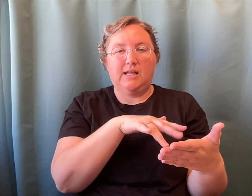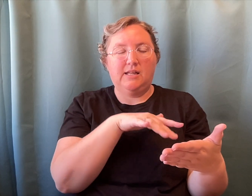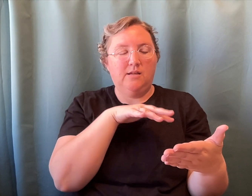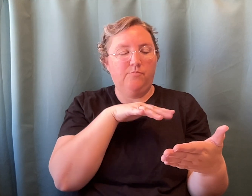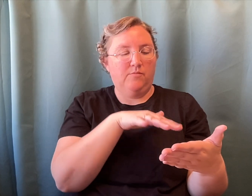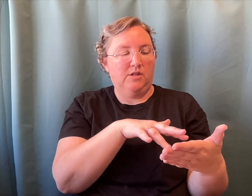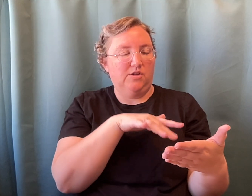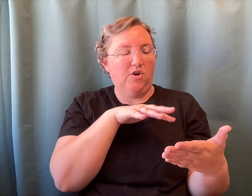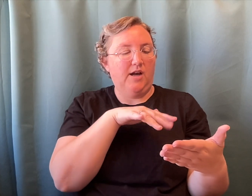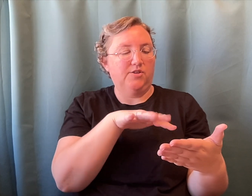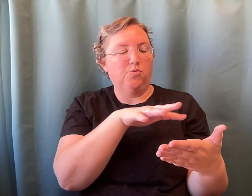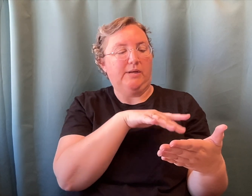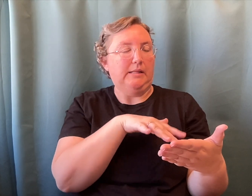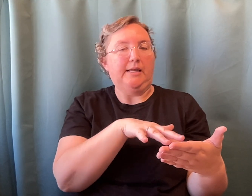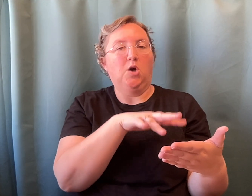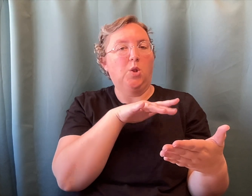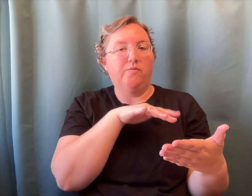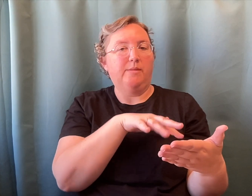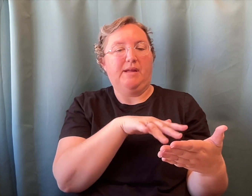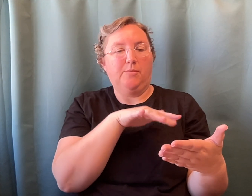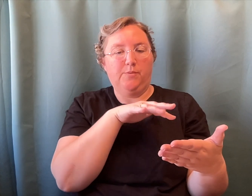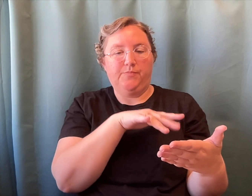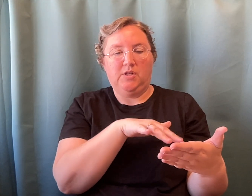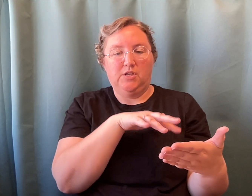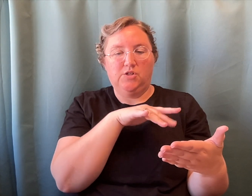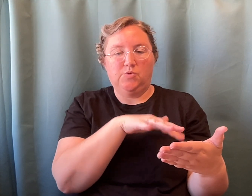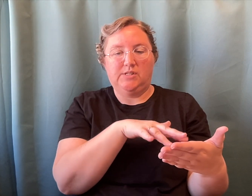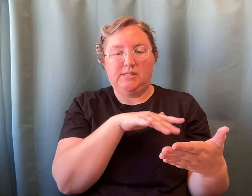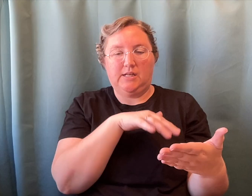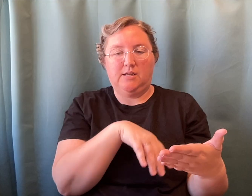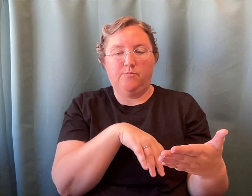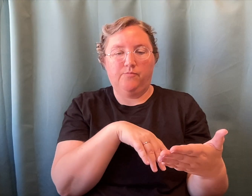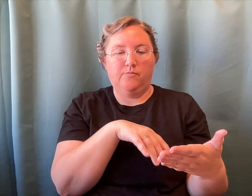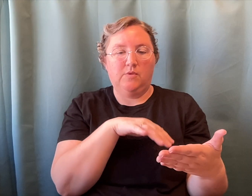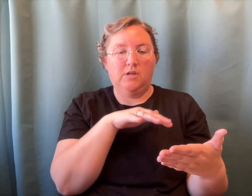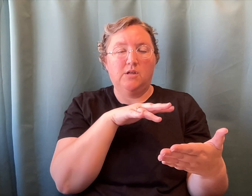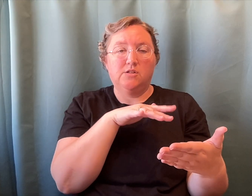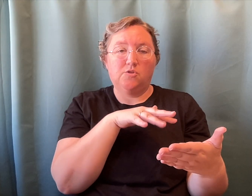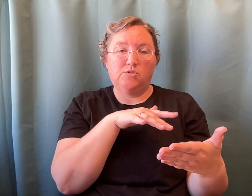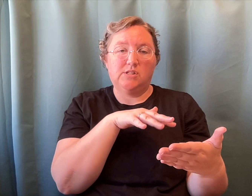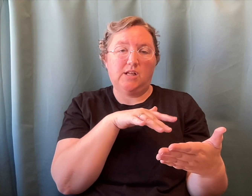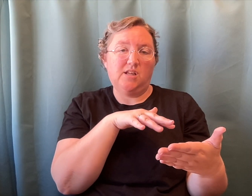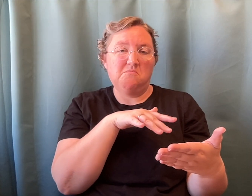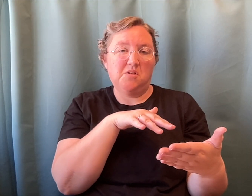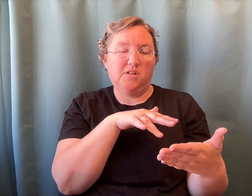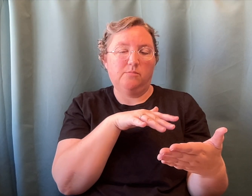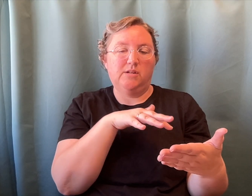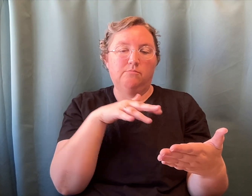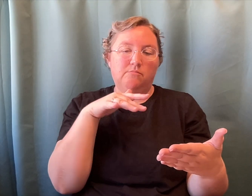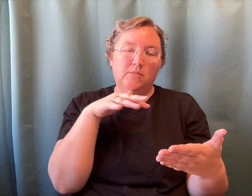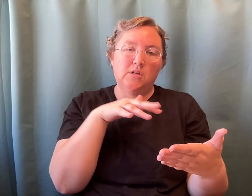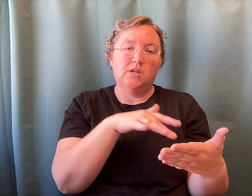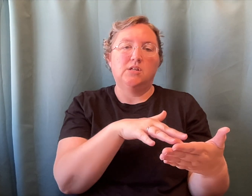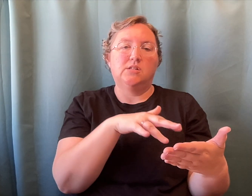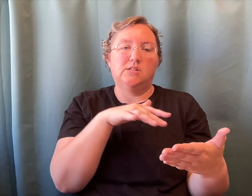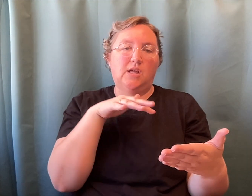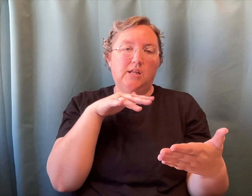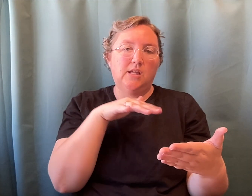Study, your eyes are wiggling all over the paper. To study. So study a little bit. Studying